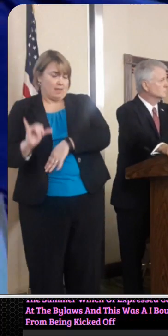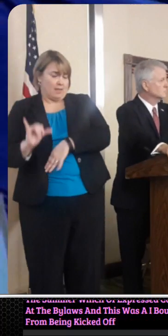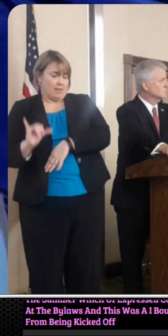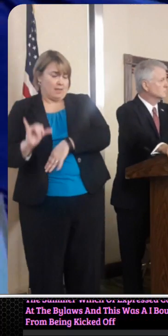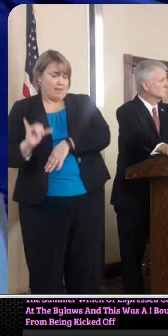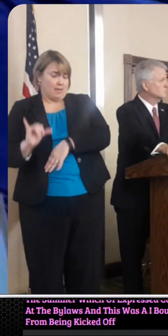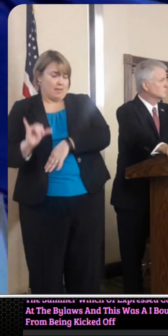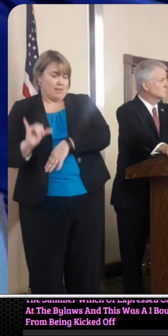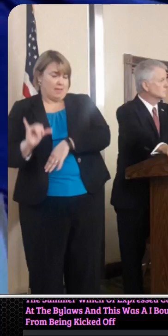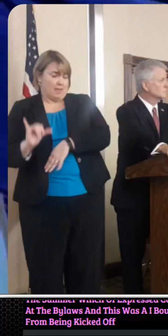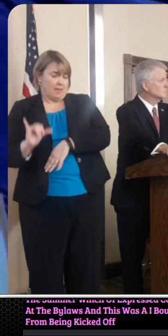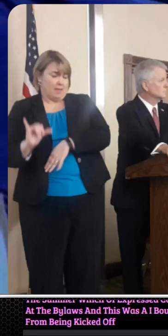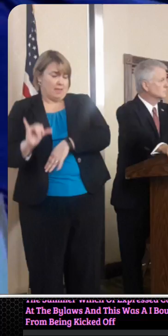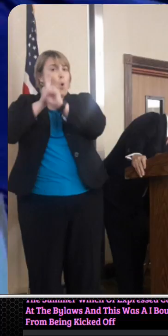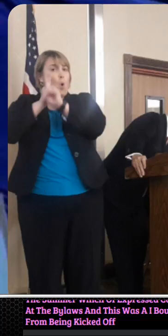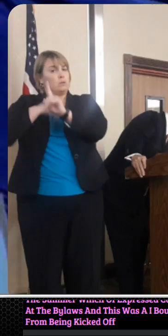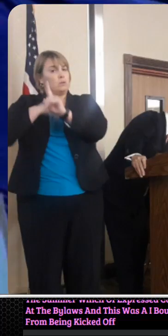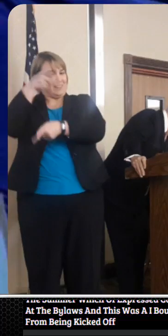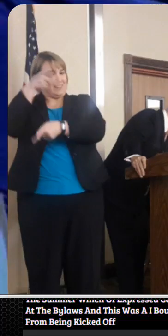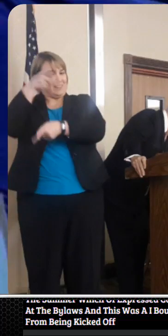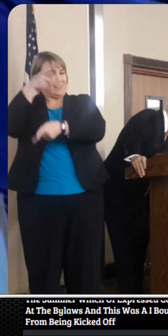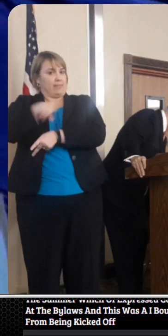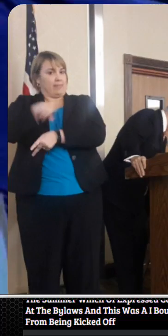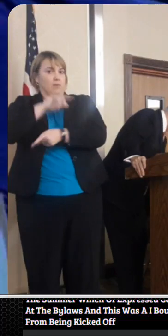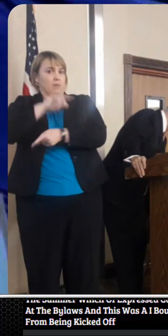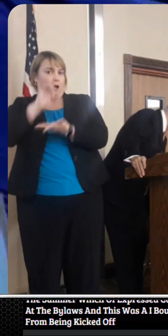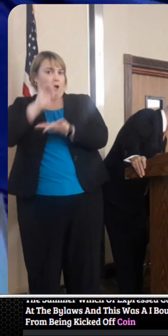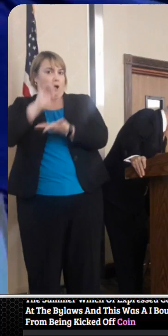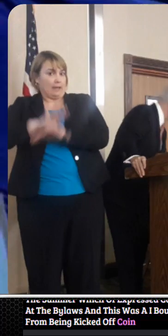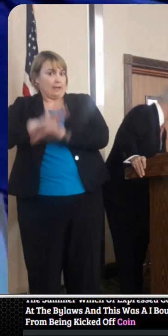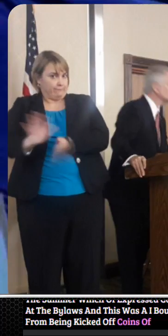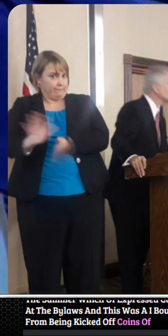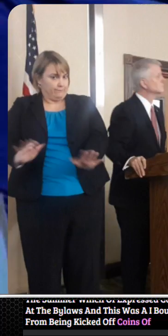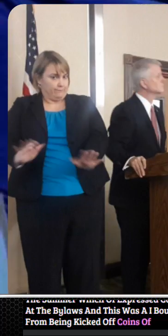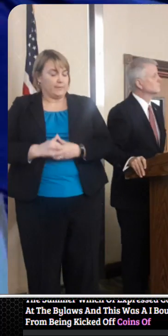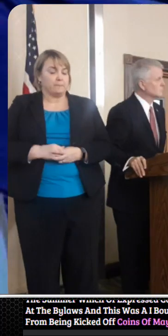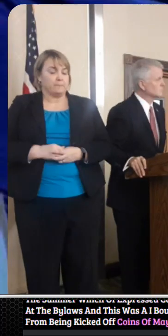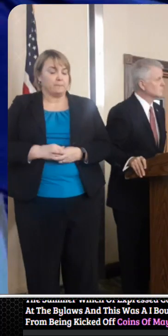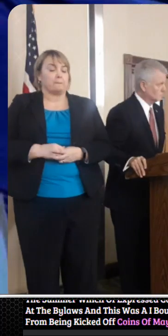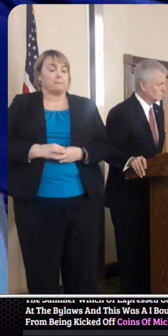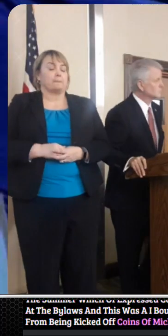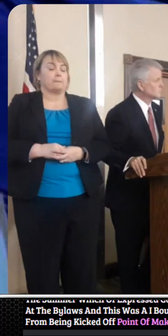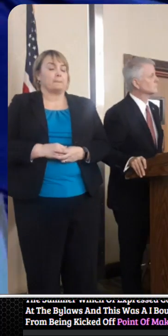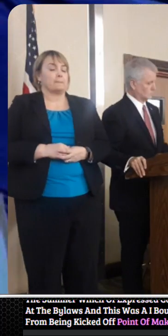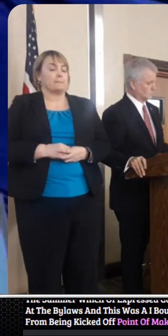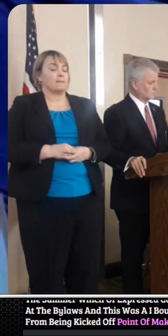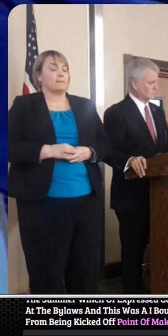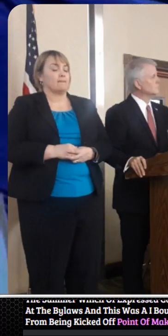Now, as a point of maybe information,